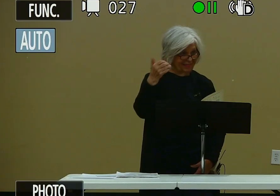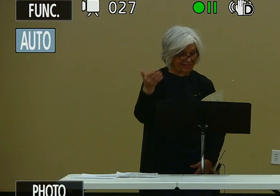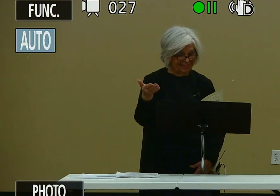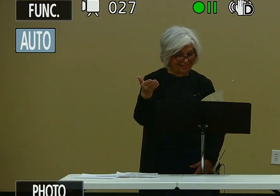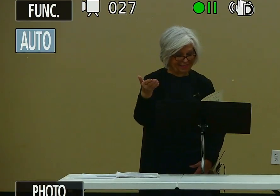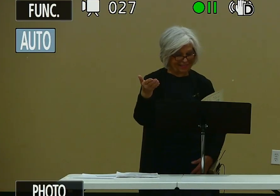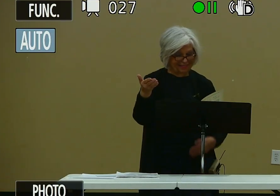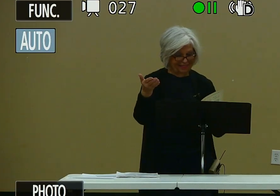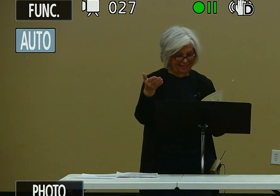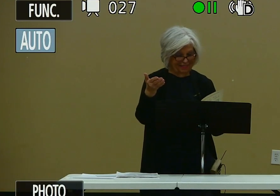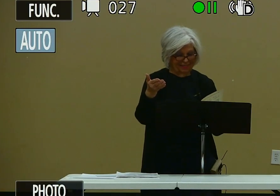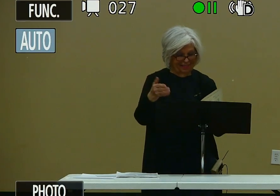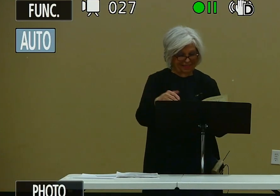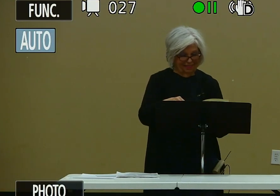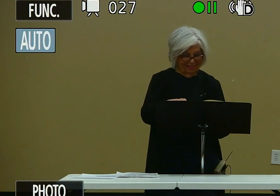Anything.